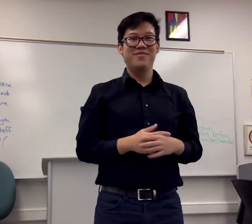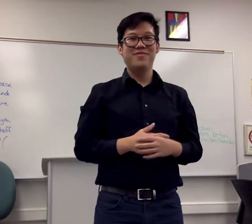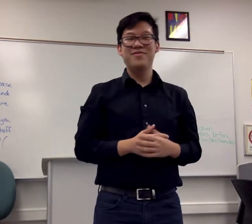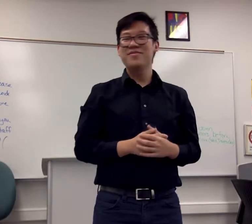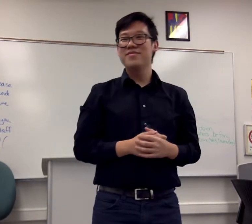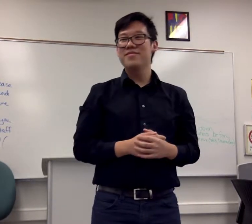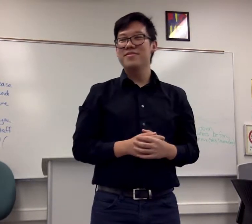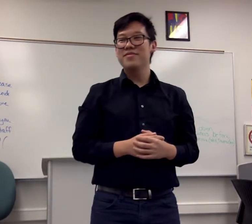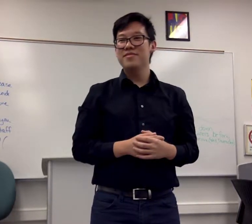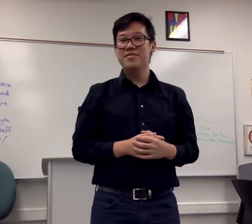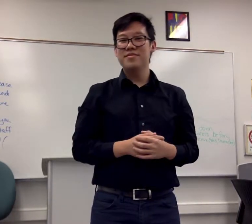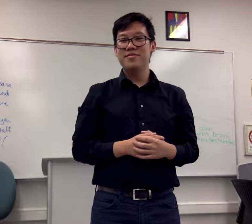Did you record that? Yeah.